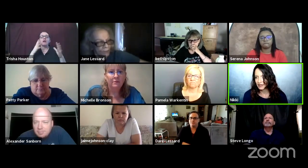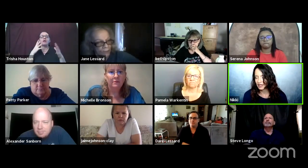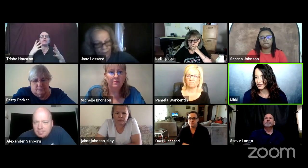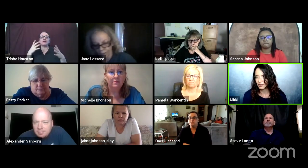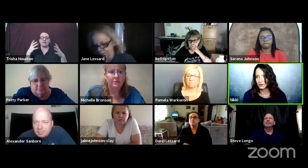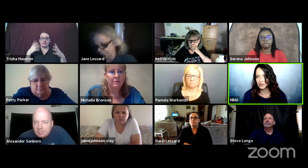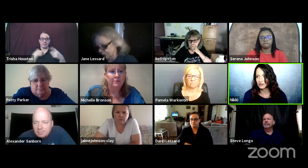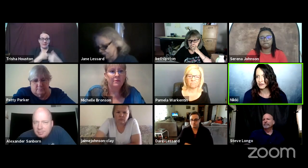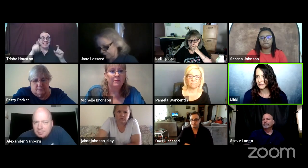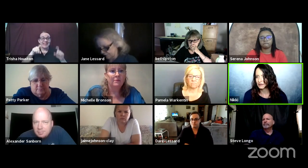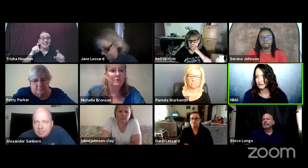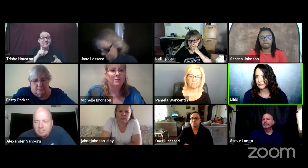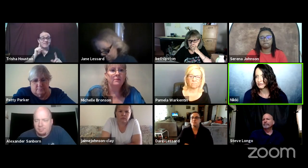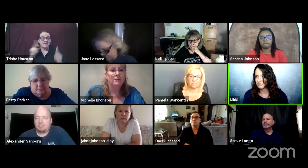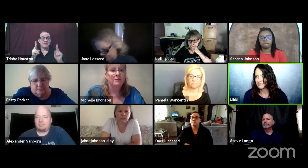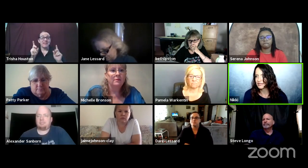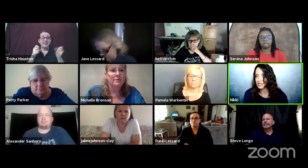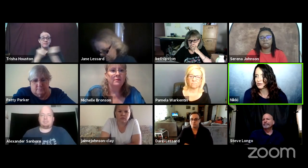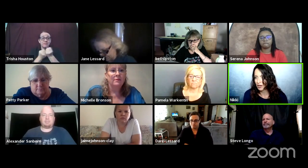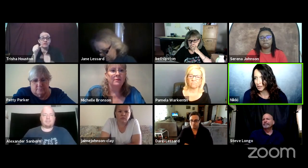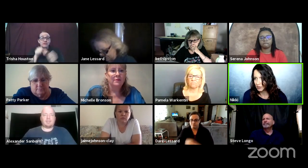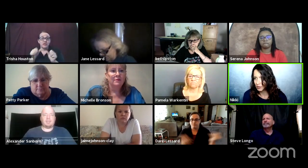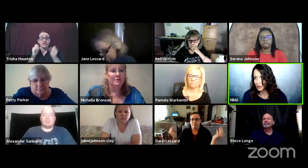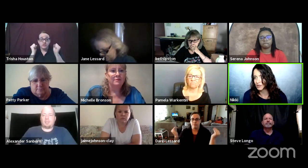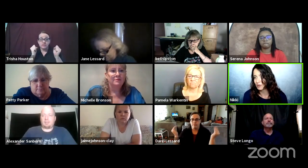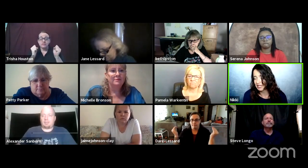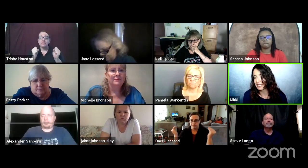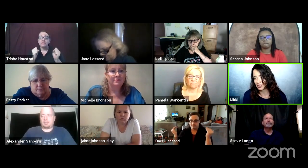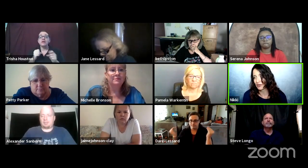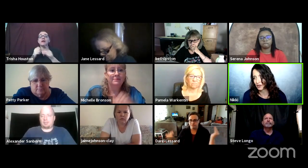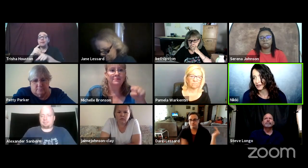And don't disregard people, because we need each other.